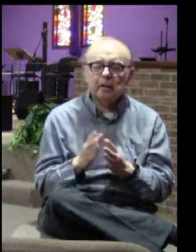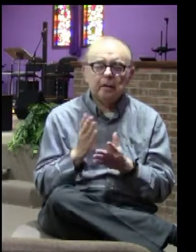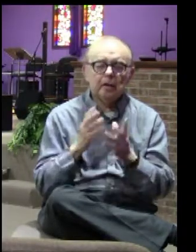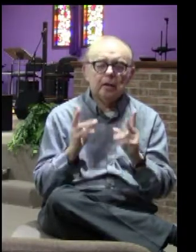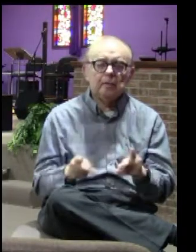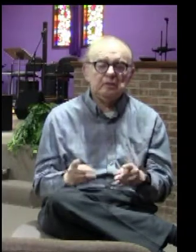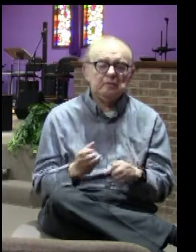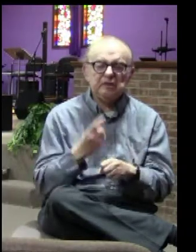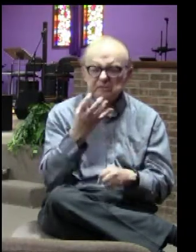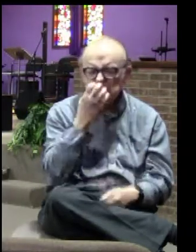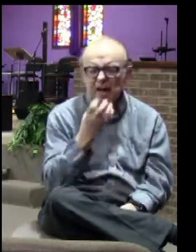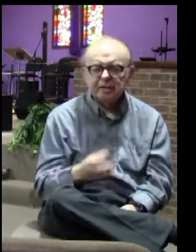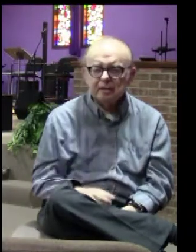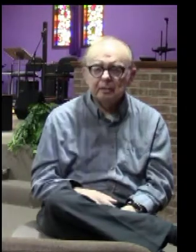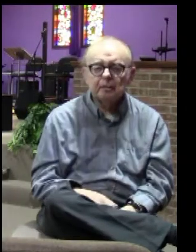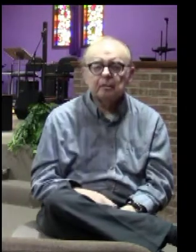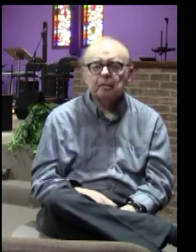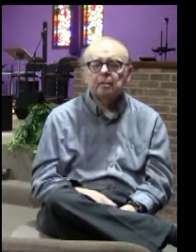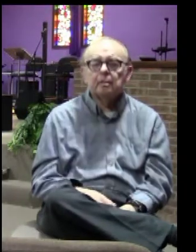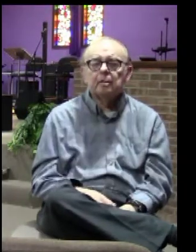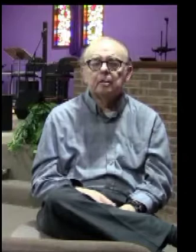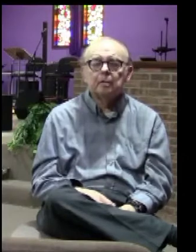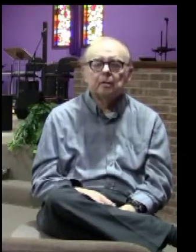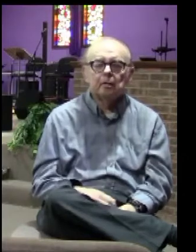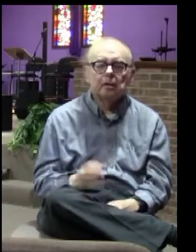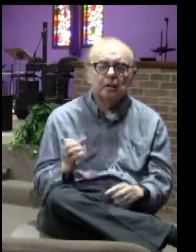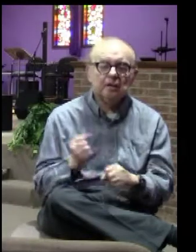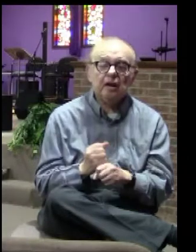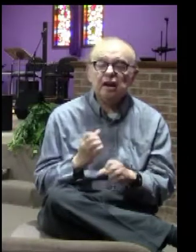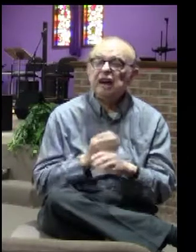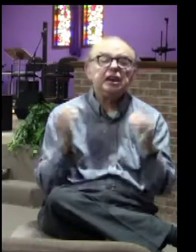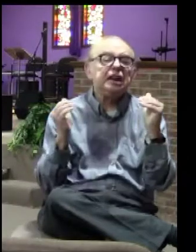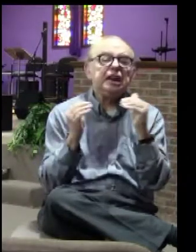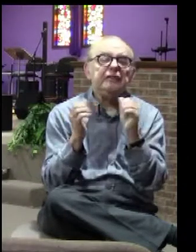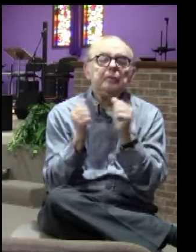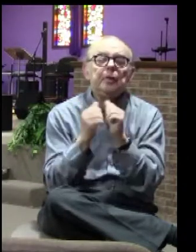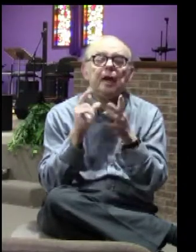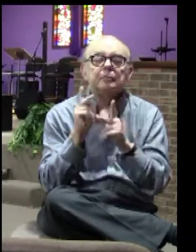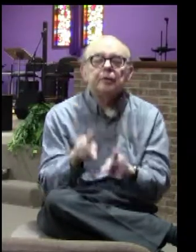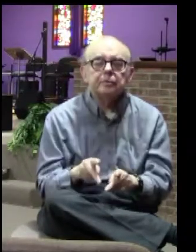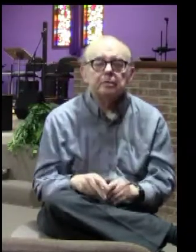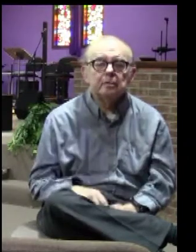Somebody made you mad, so you've got to get even with them.